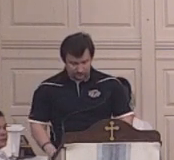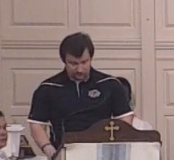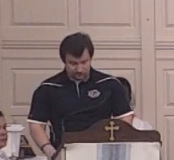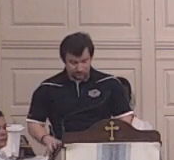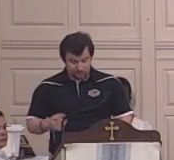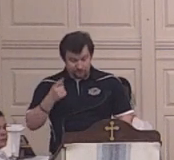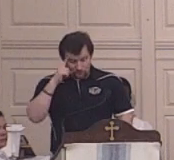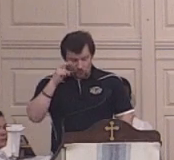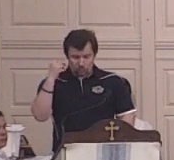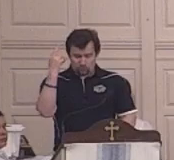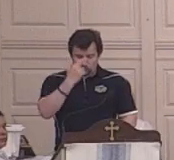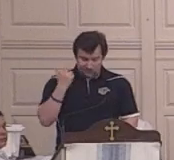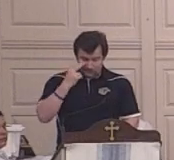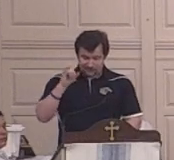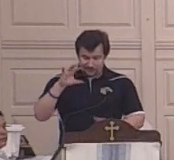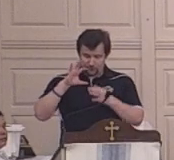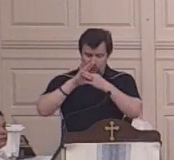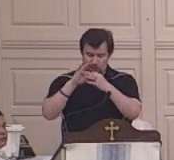the living God?